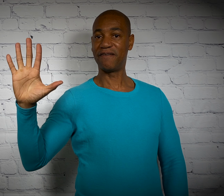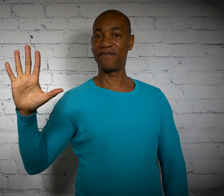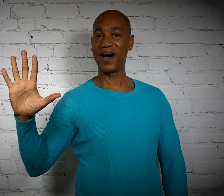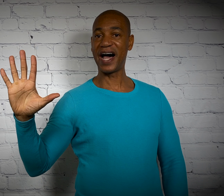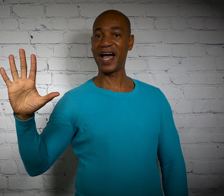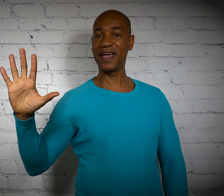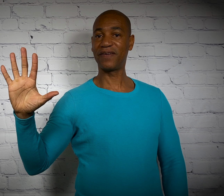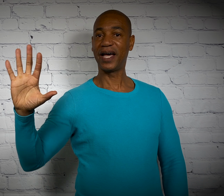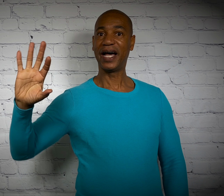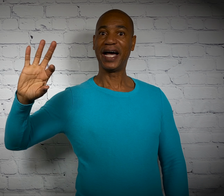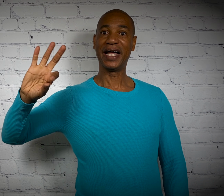95,